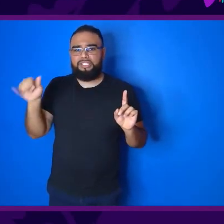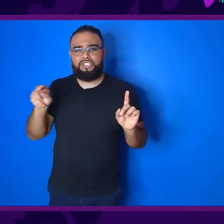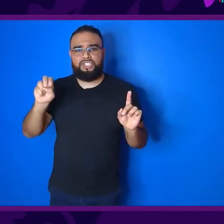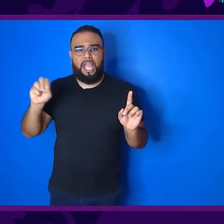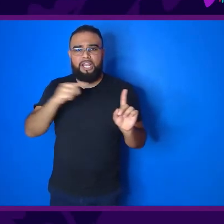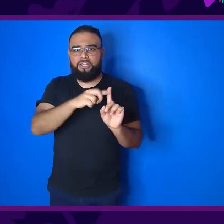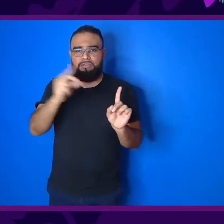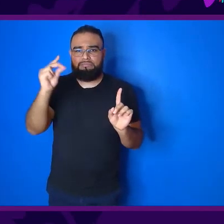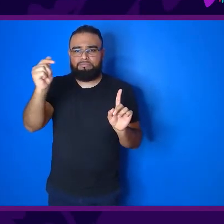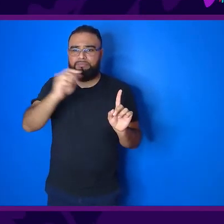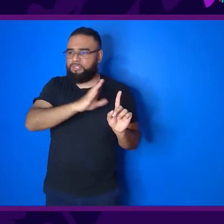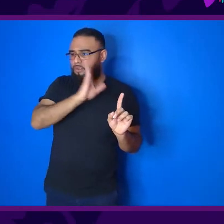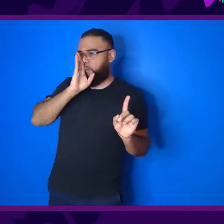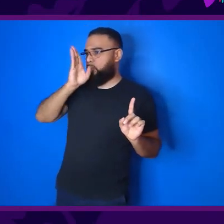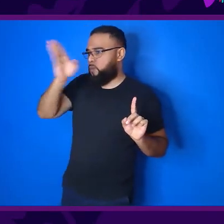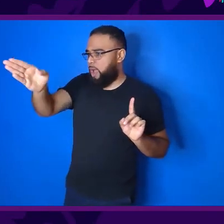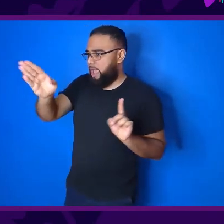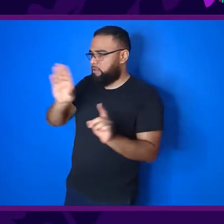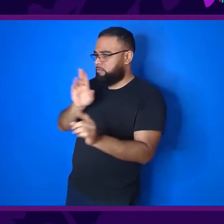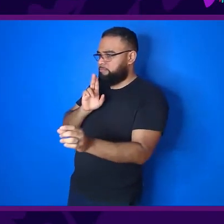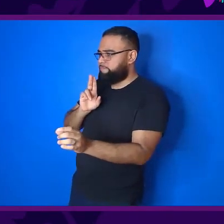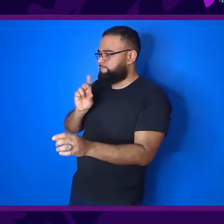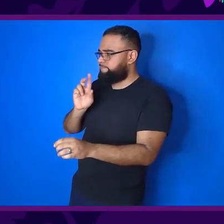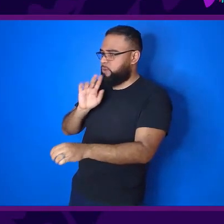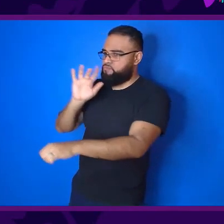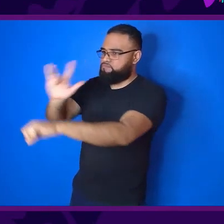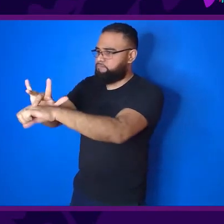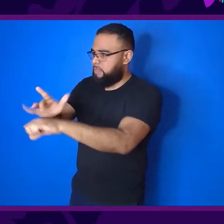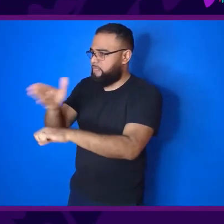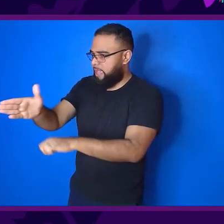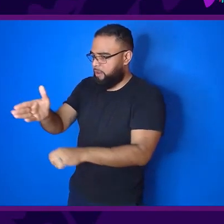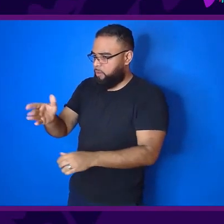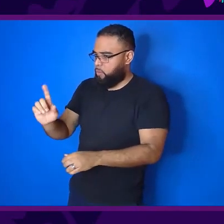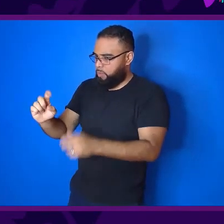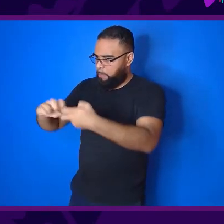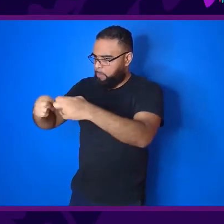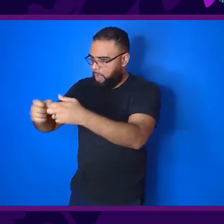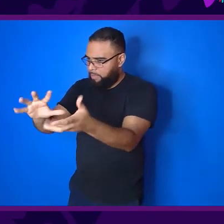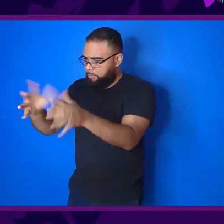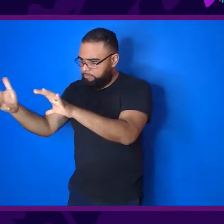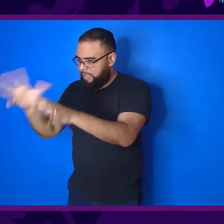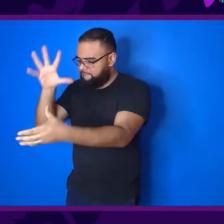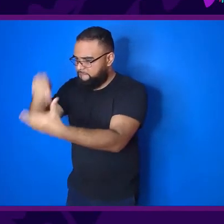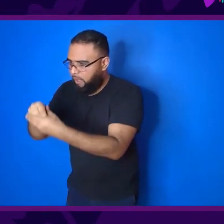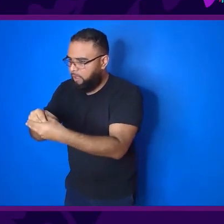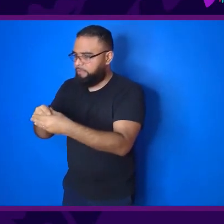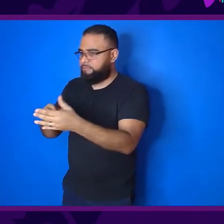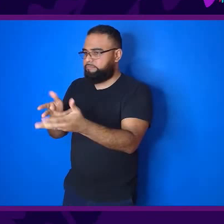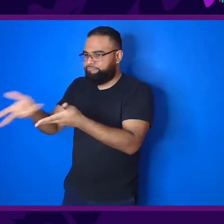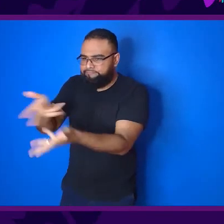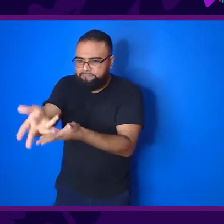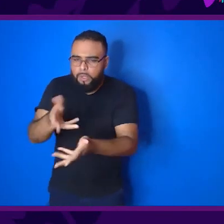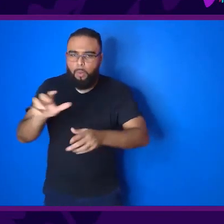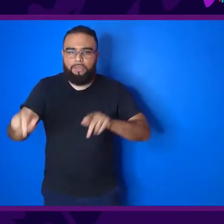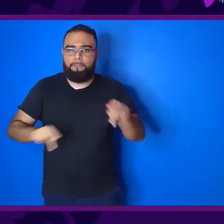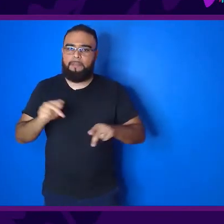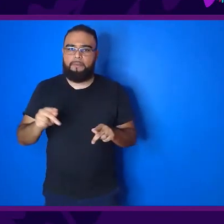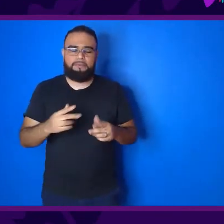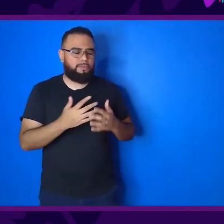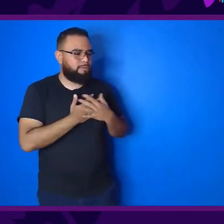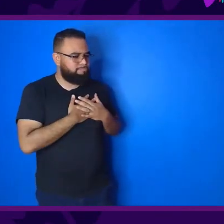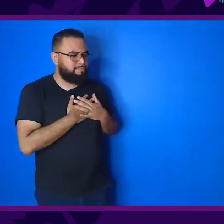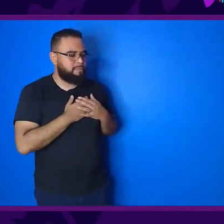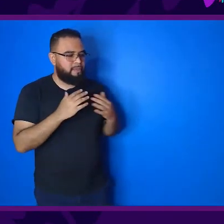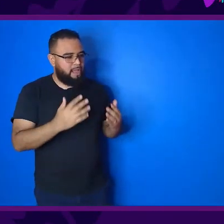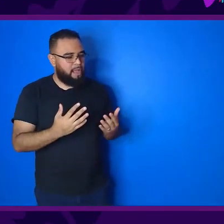of the problem, like you're doing with the Fire Drill Fridays. And that's what we appreciate about you, because you are such an